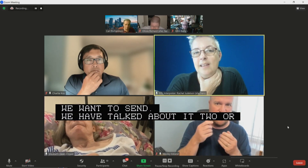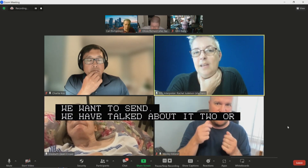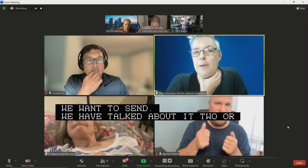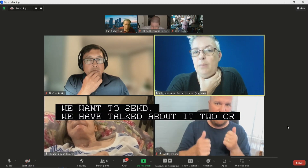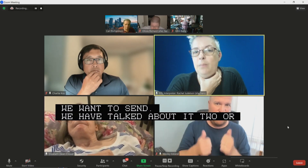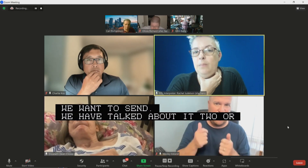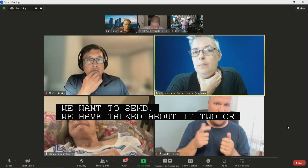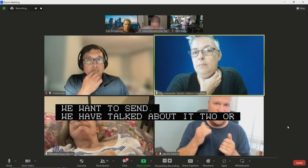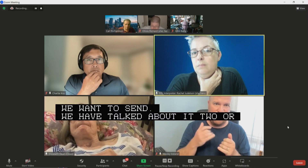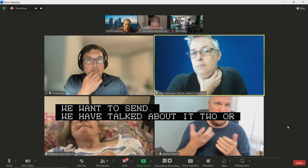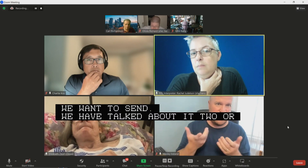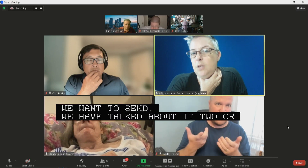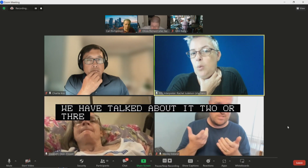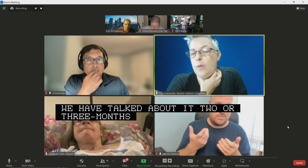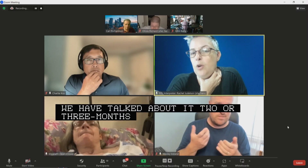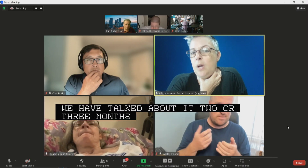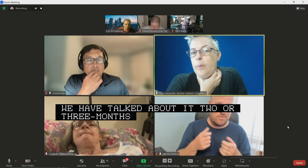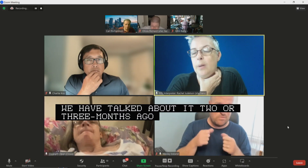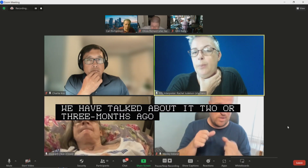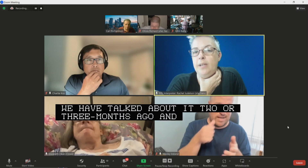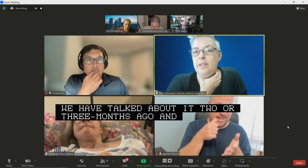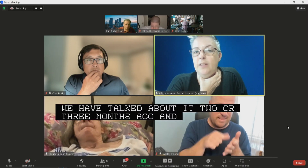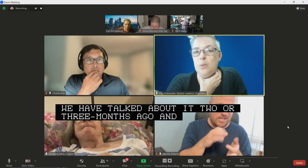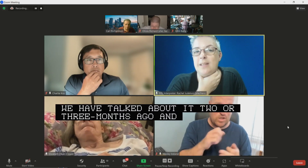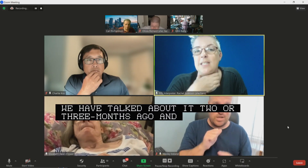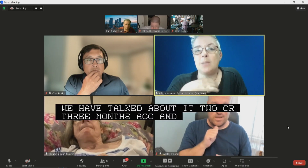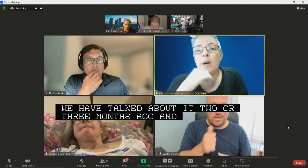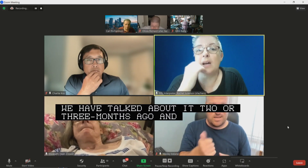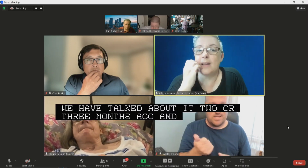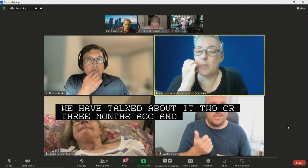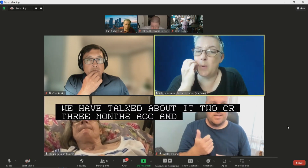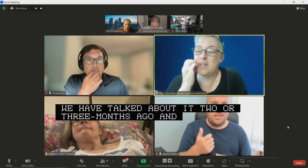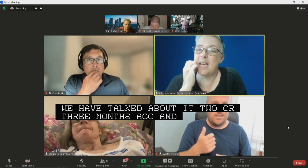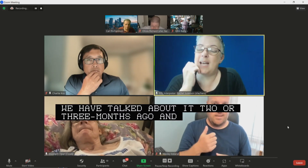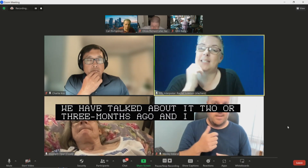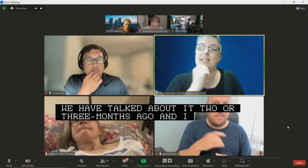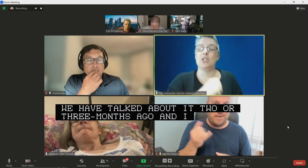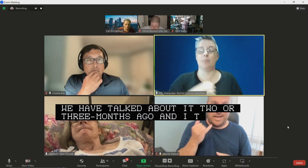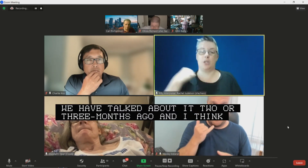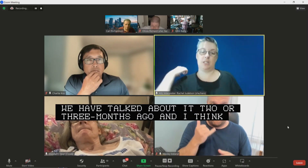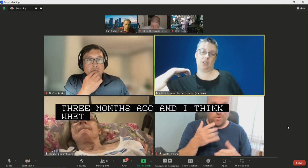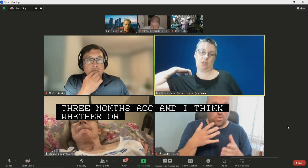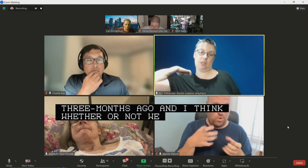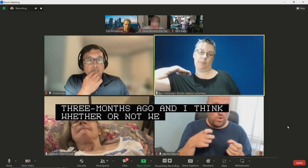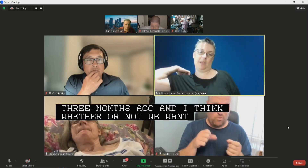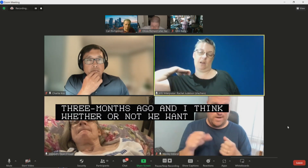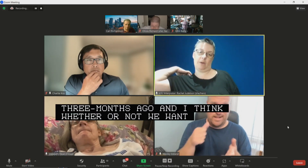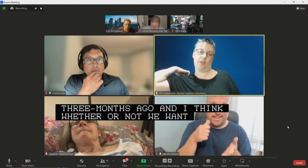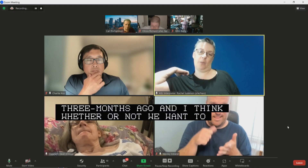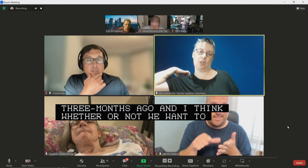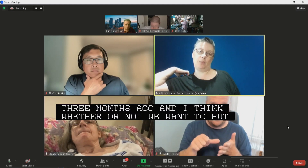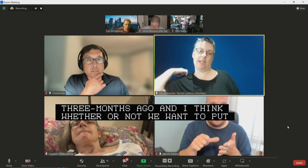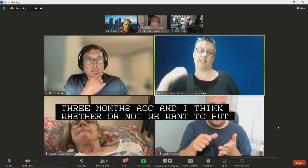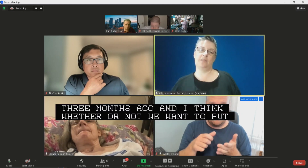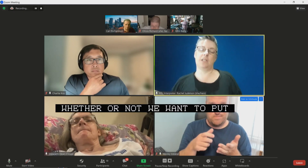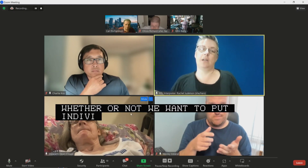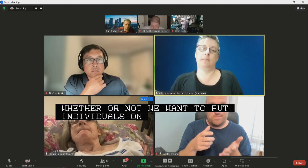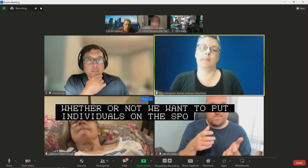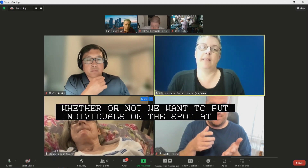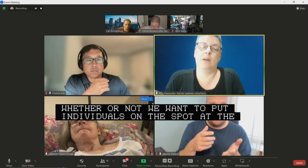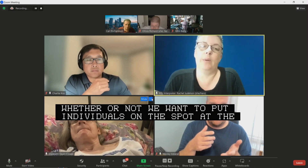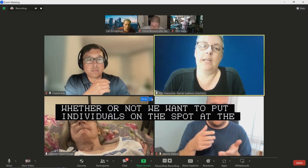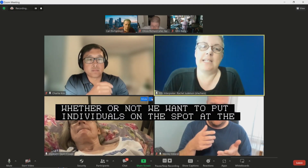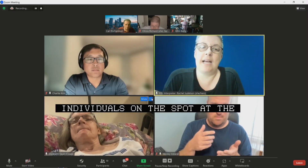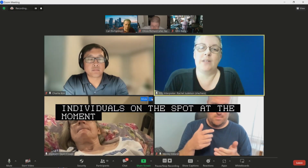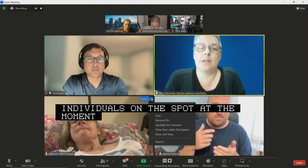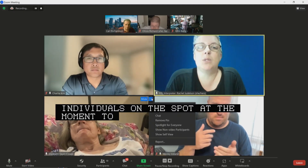And I think it might, you know, whether or not we want to put individuals on the spot at the moment to ask each person to speak about their perspectives.